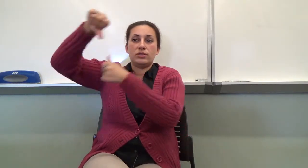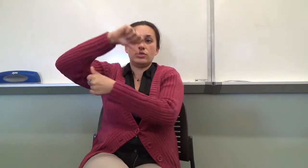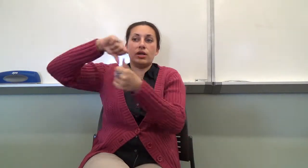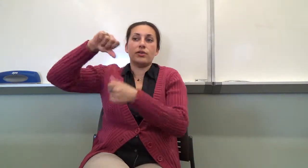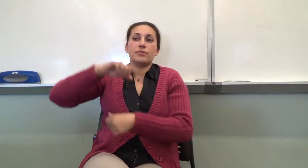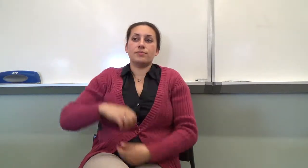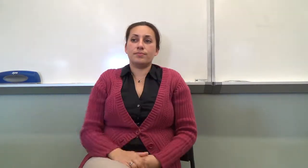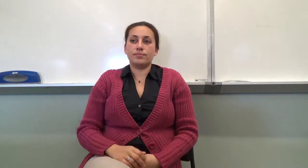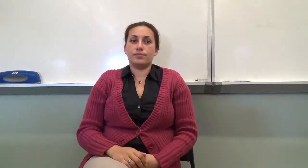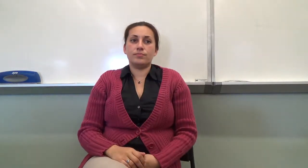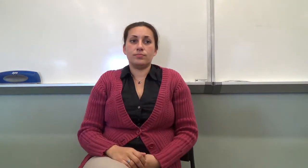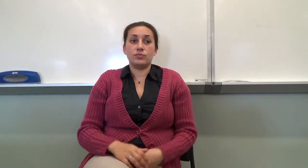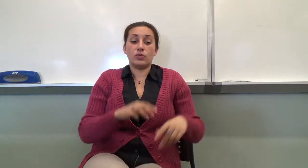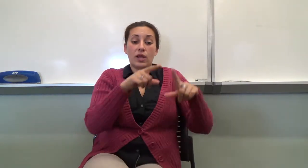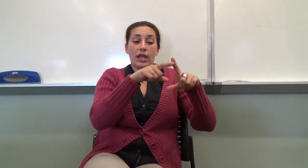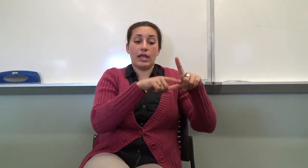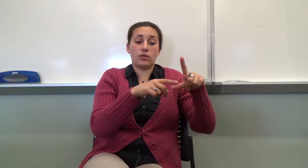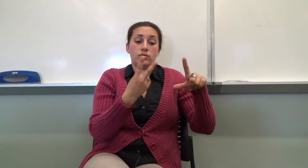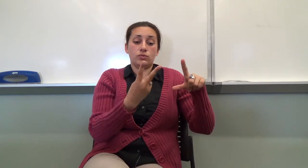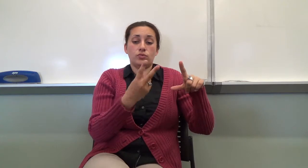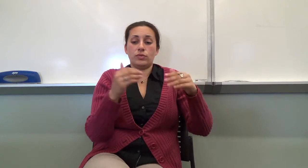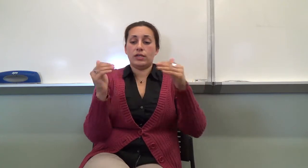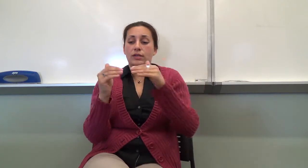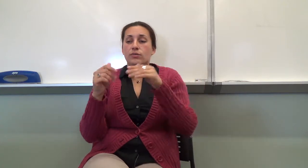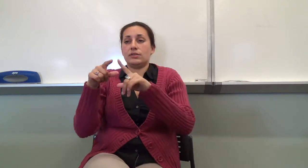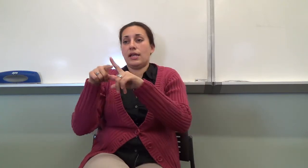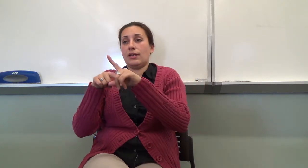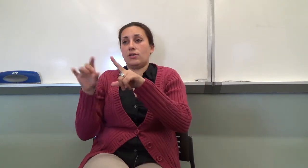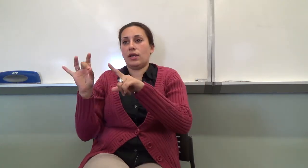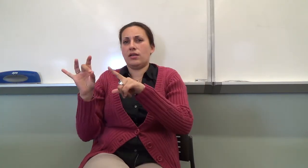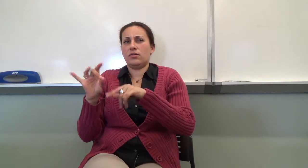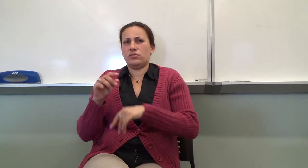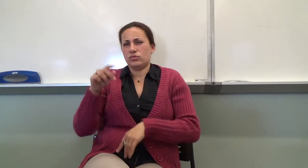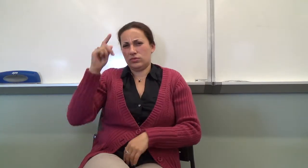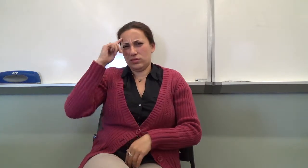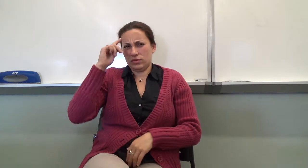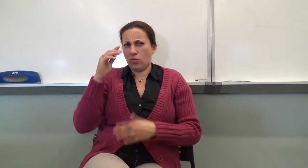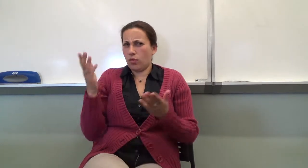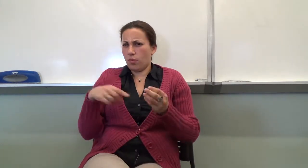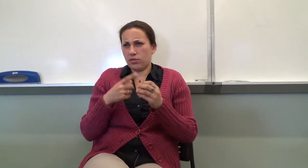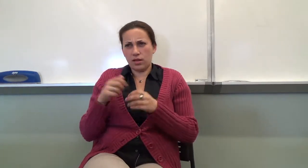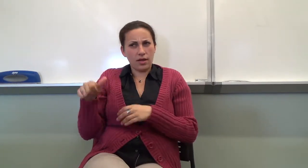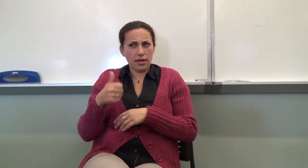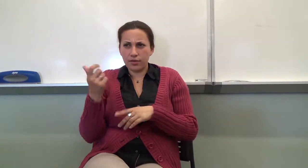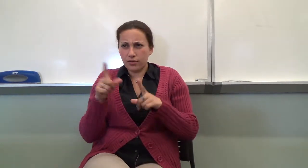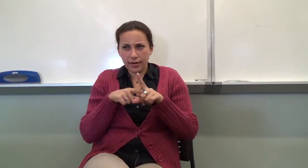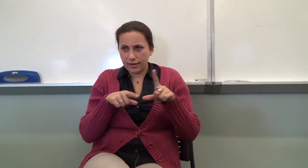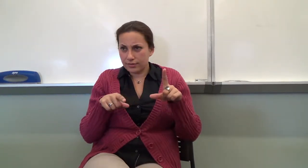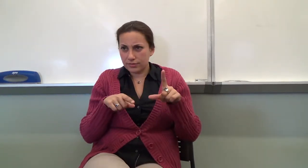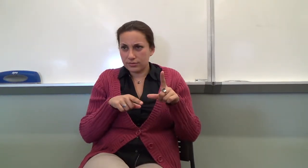Yeah. Angle 2 equals angle 8. And you say, well, how about the other one? Suppose we did this one. This is